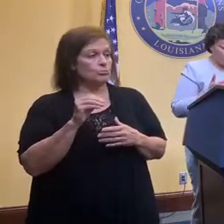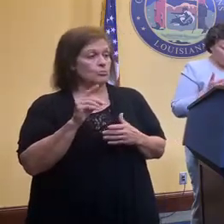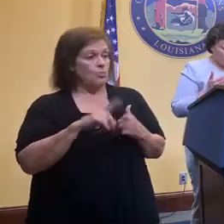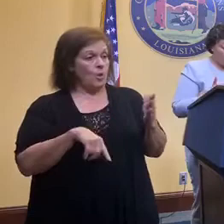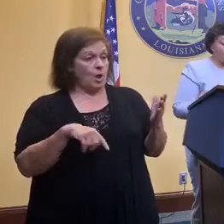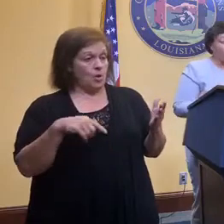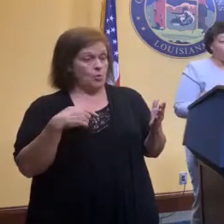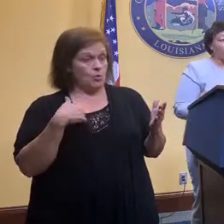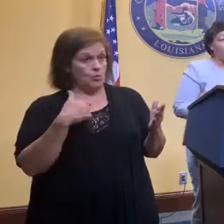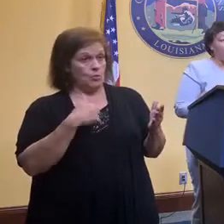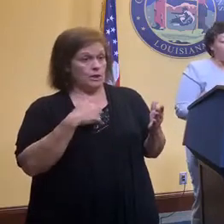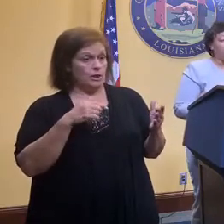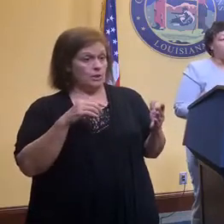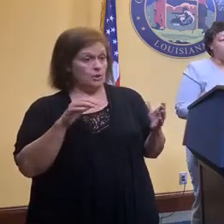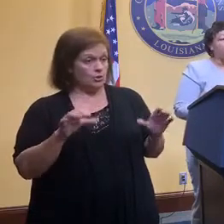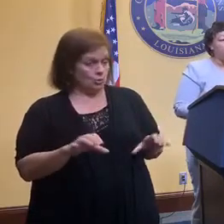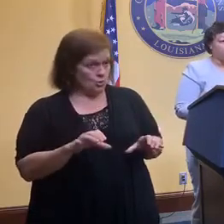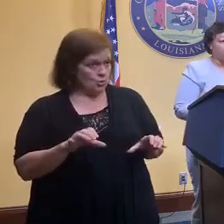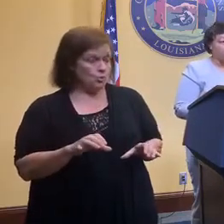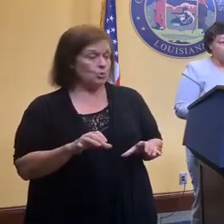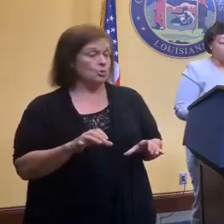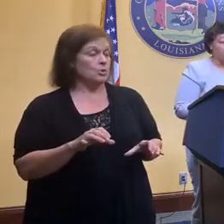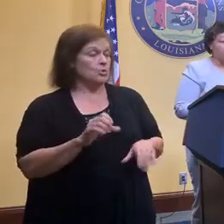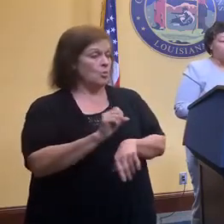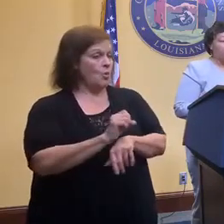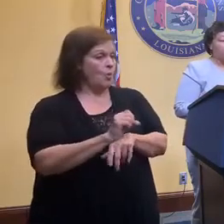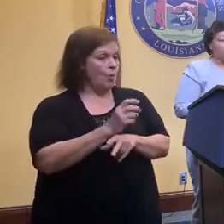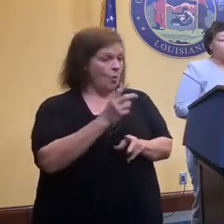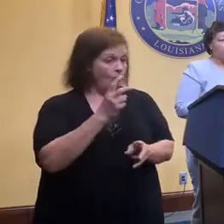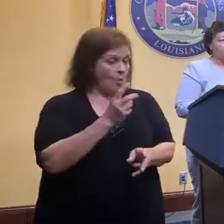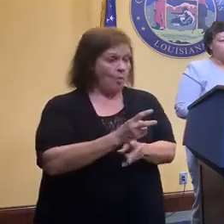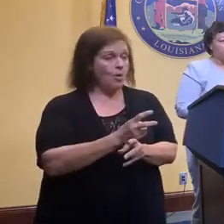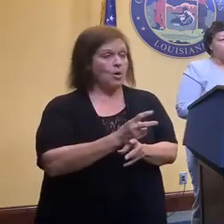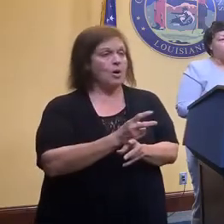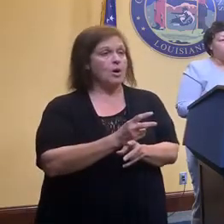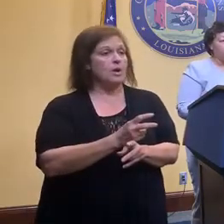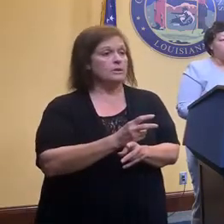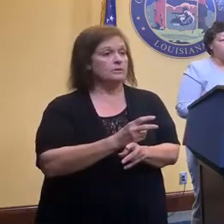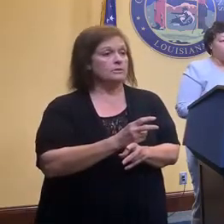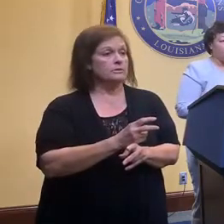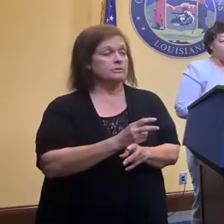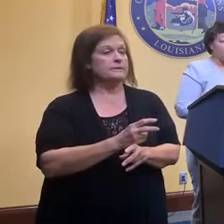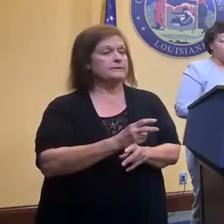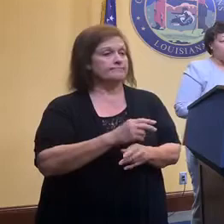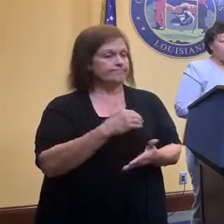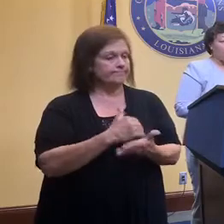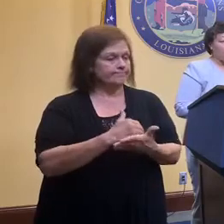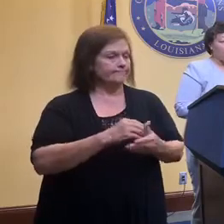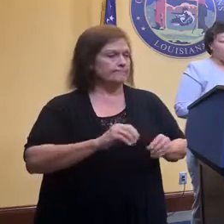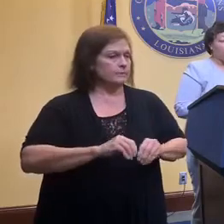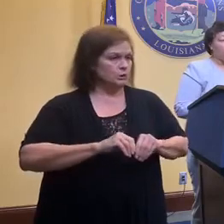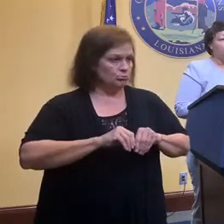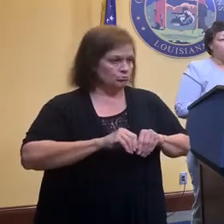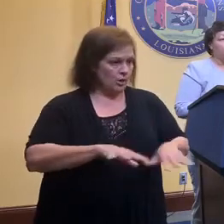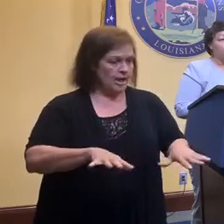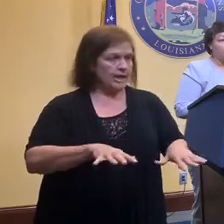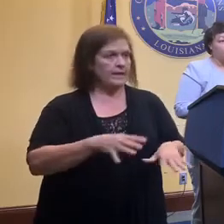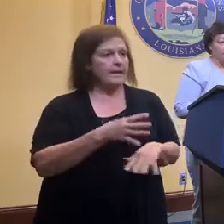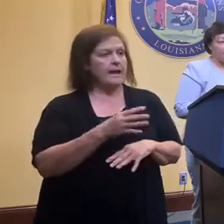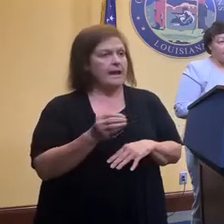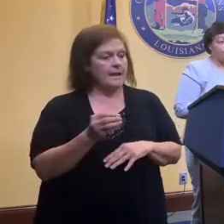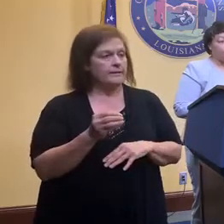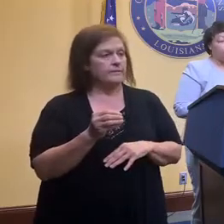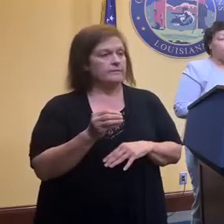we're working very hard and diligently to do is to prevent community spread. And of course, in